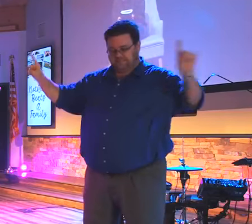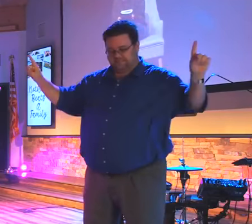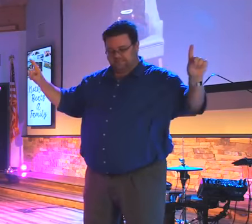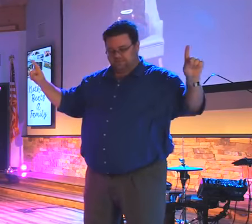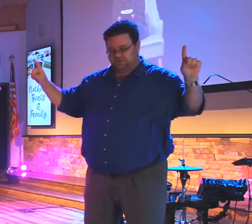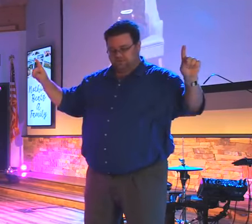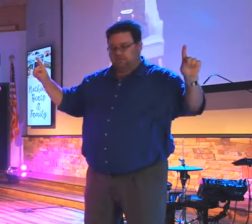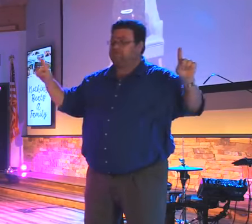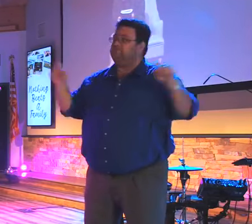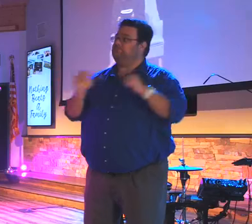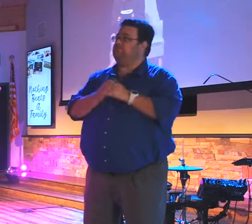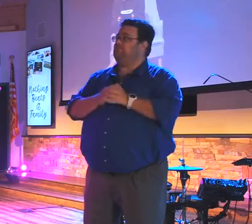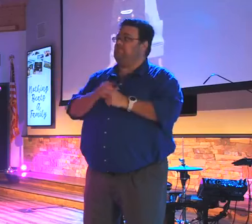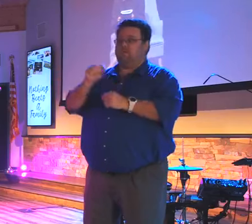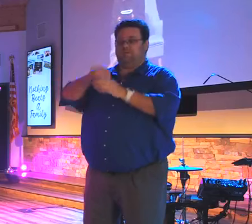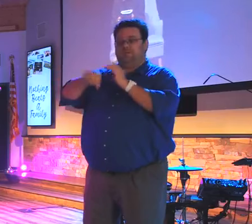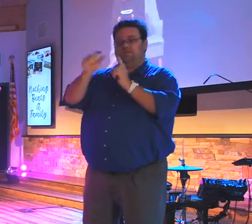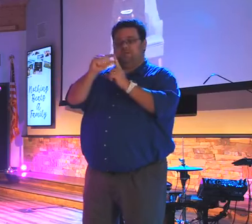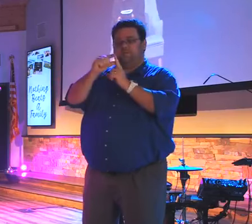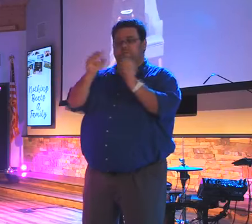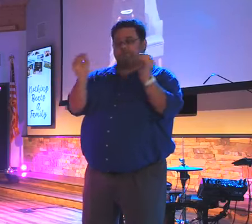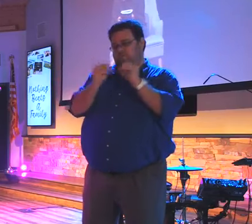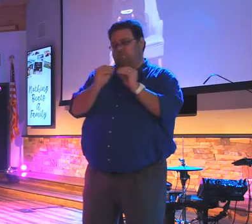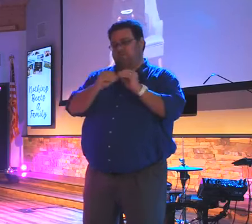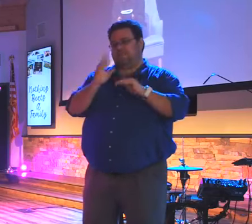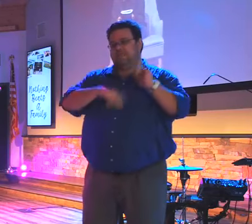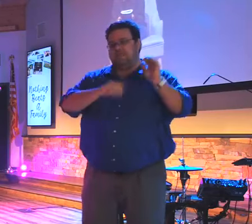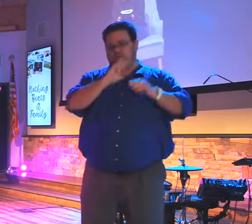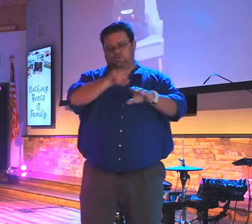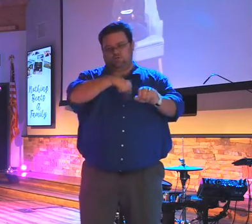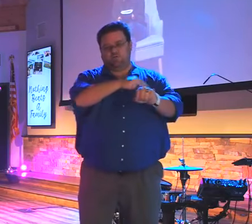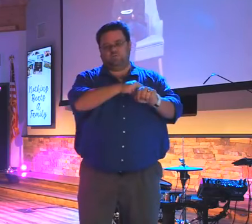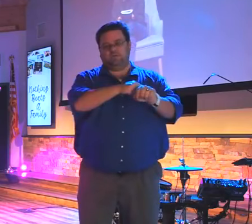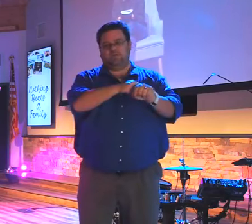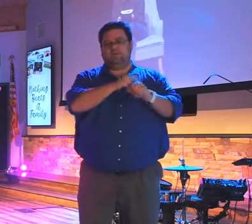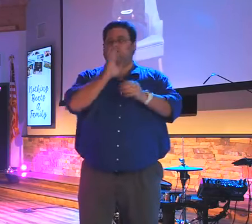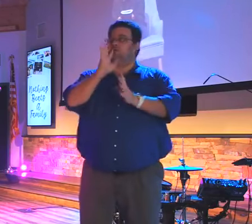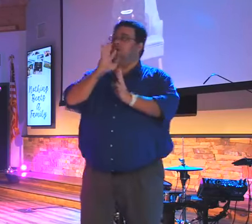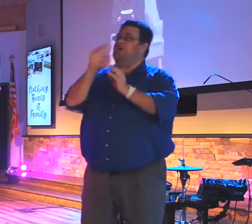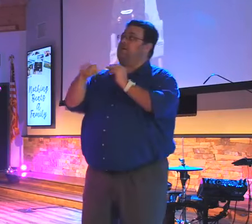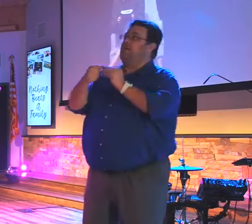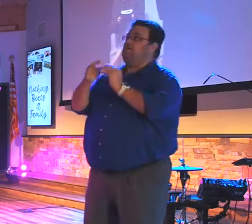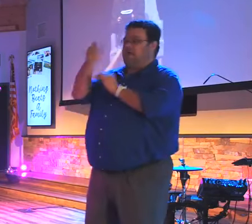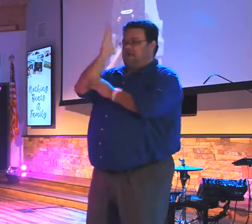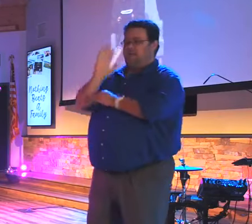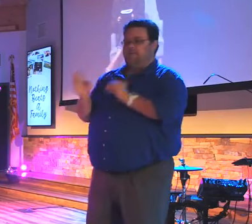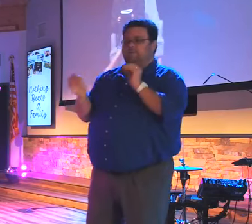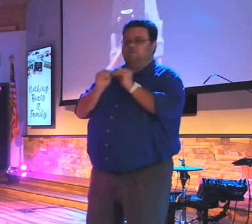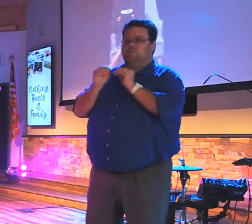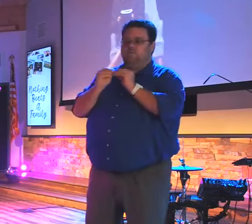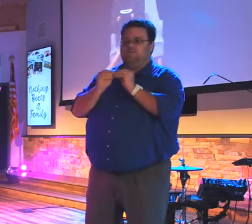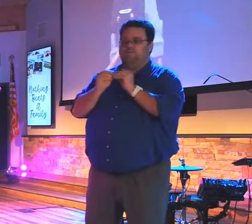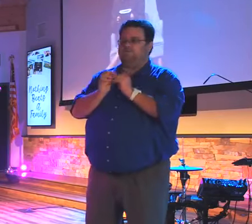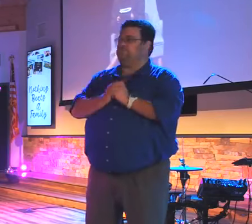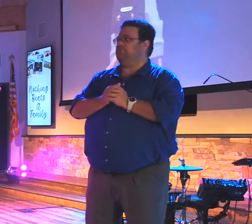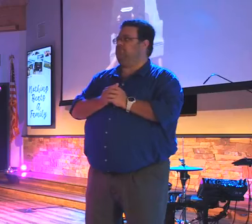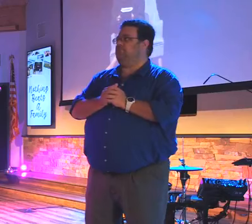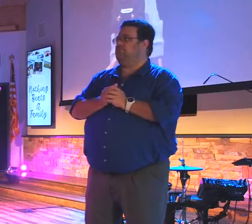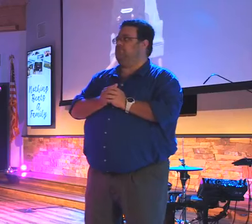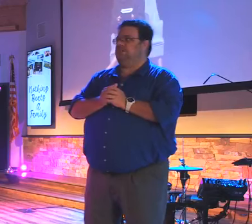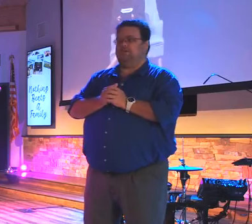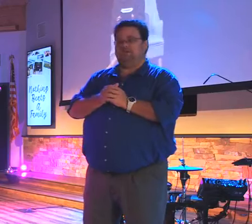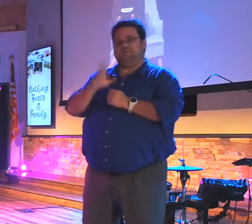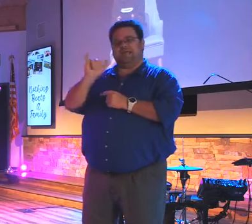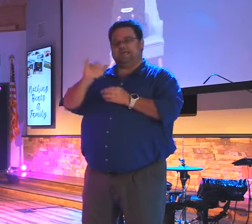that we have been in the Word more than we usually are, and we have talked to each other more about God, and it has impacted us so greatly. It's that